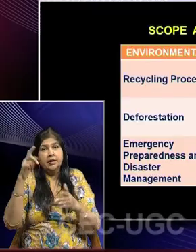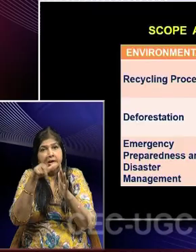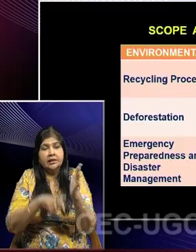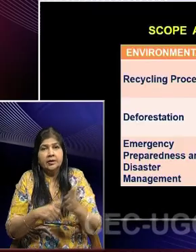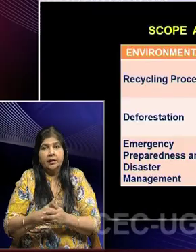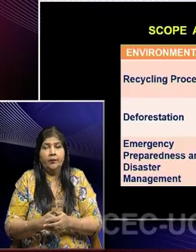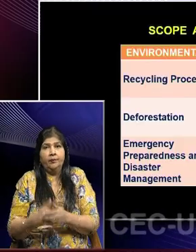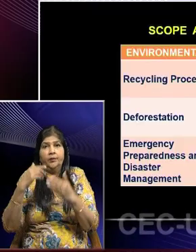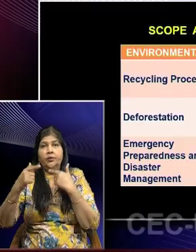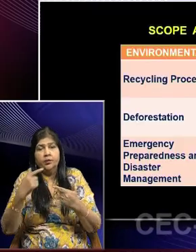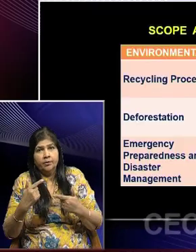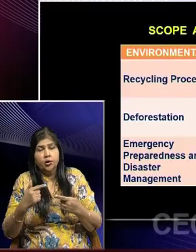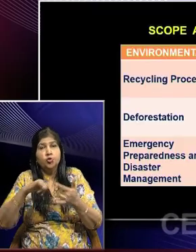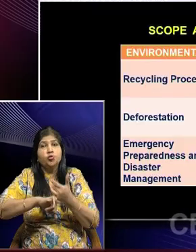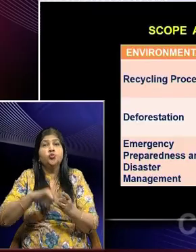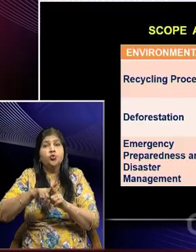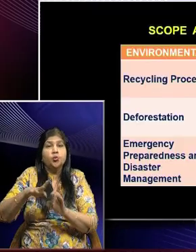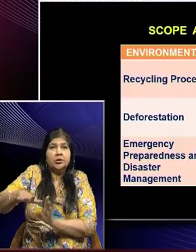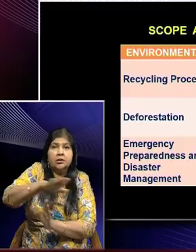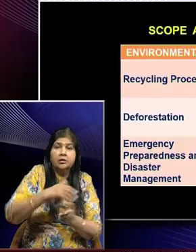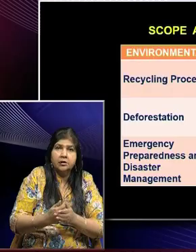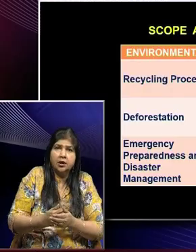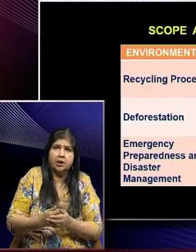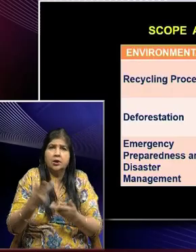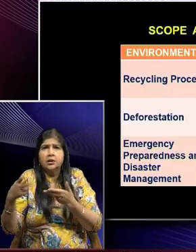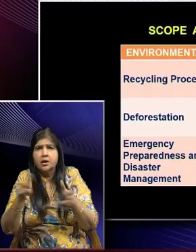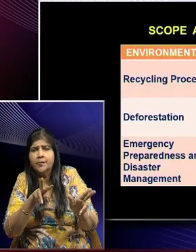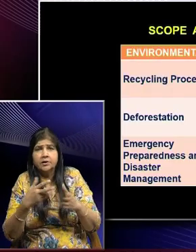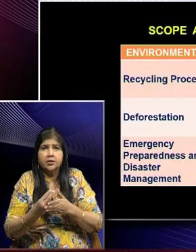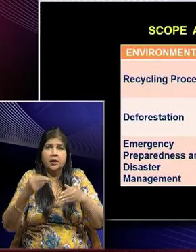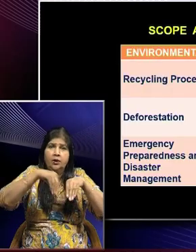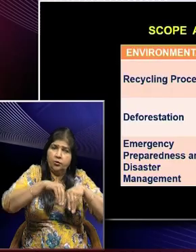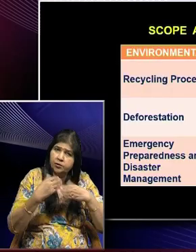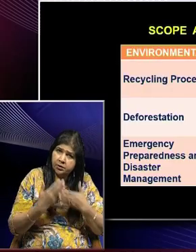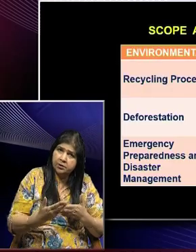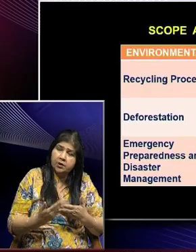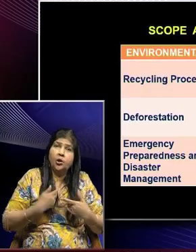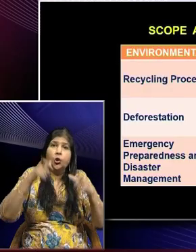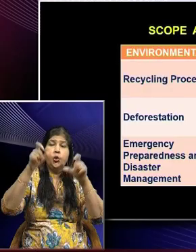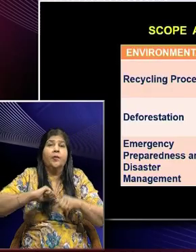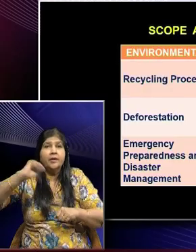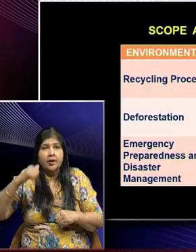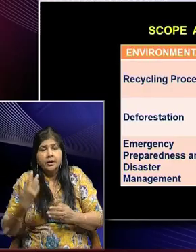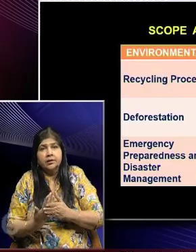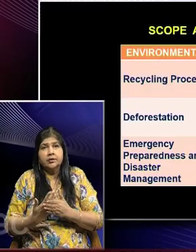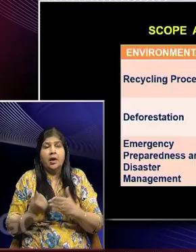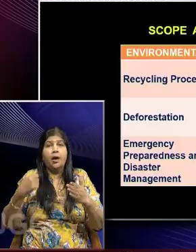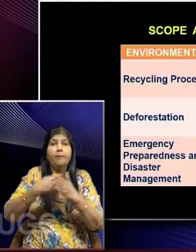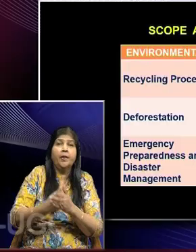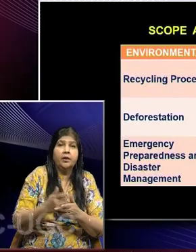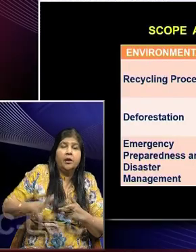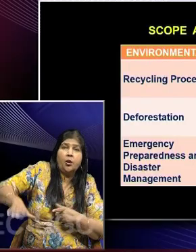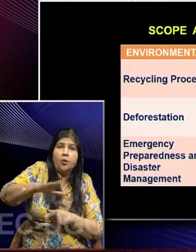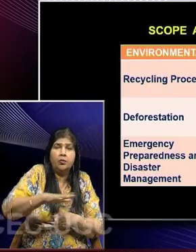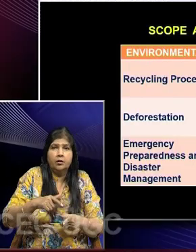And when we talk about the social concerns, it can be gender diversity and inclusion, respect for human rights and impact on local